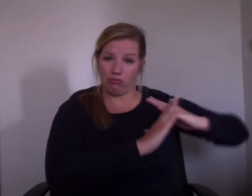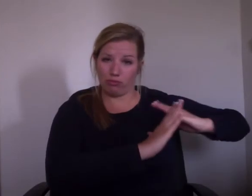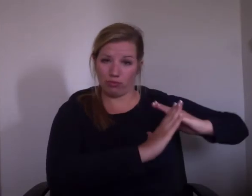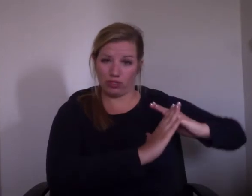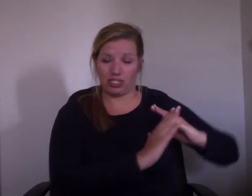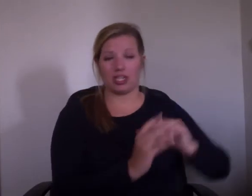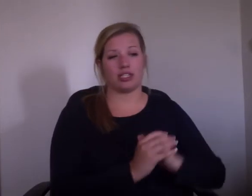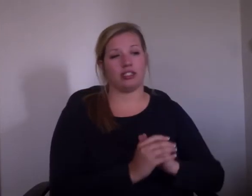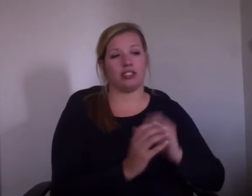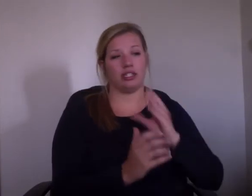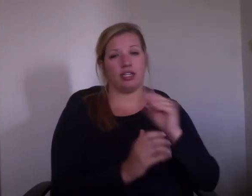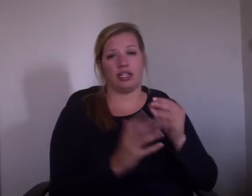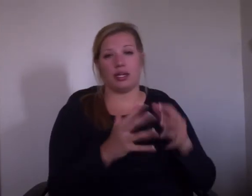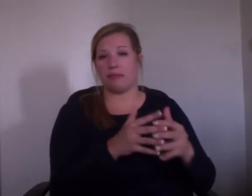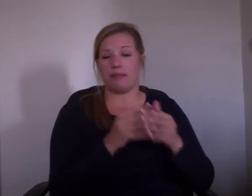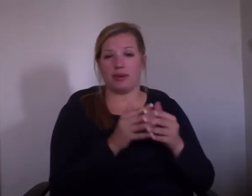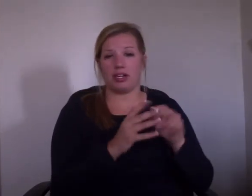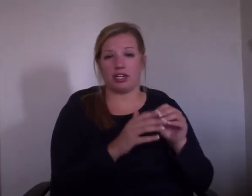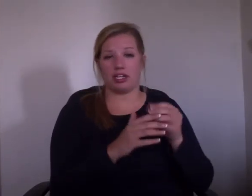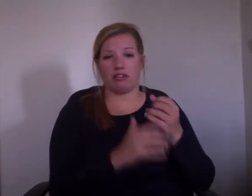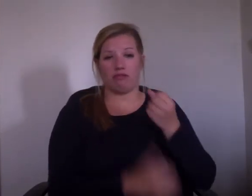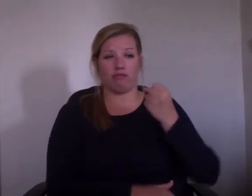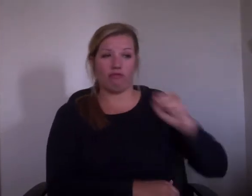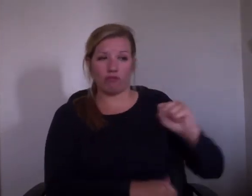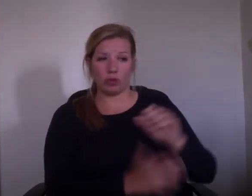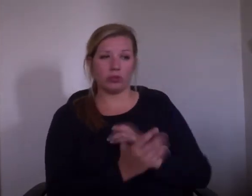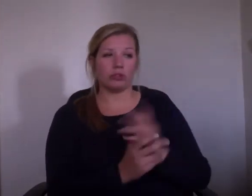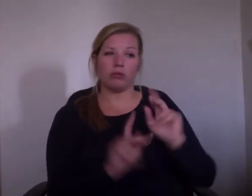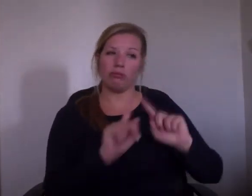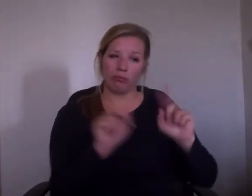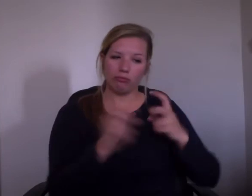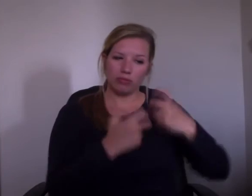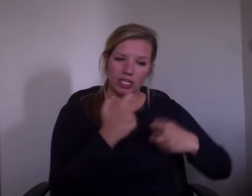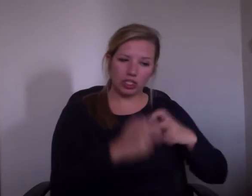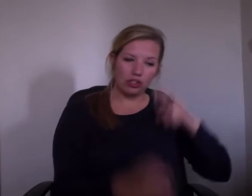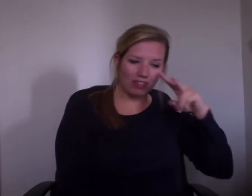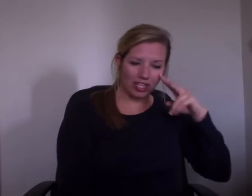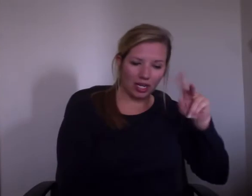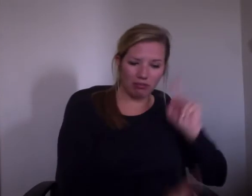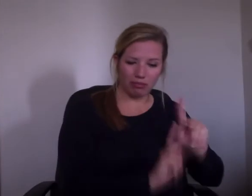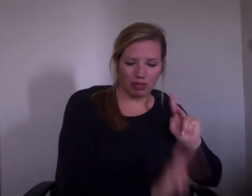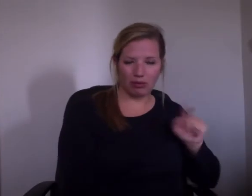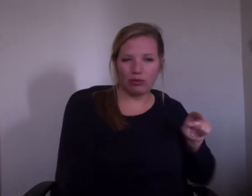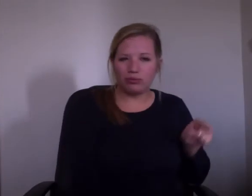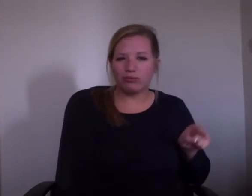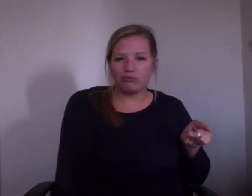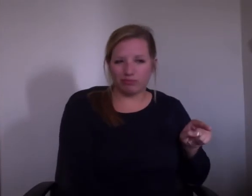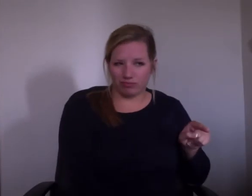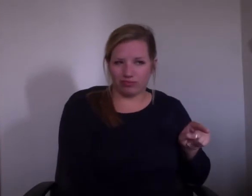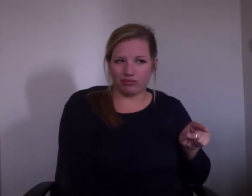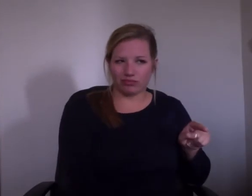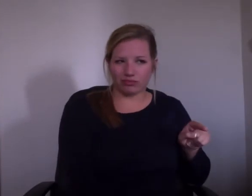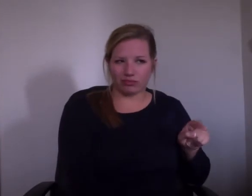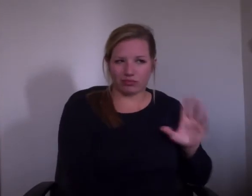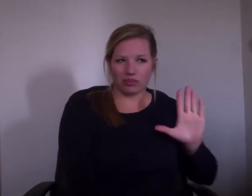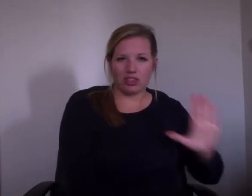forces had secured. The problem with that is the Vietnamese, part of their religious practices, part of their